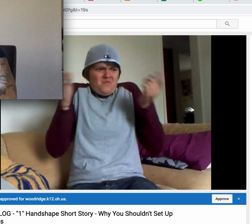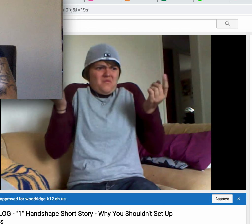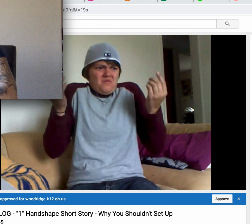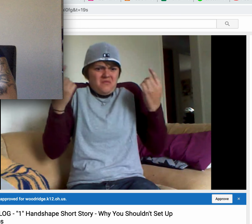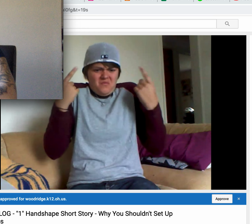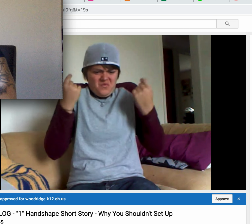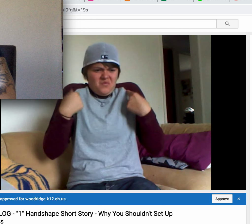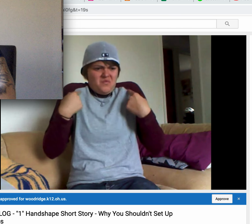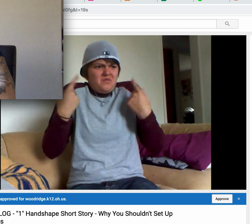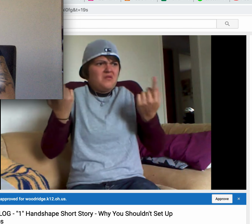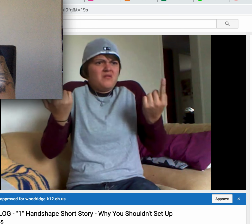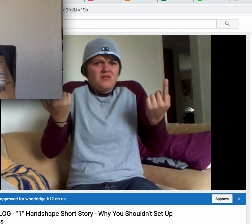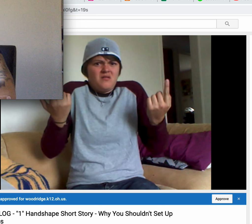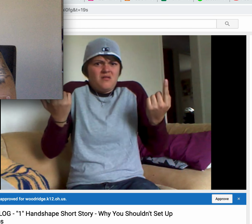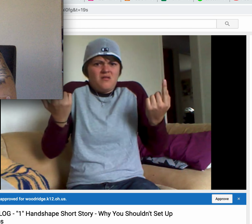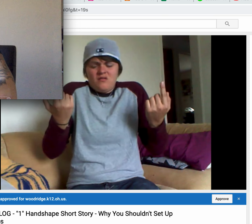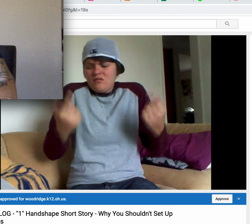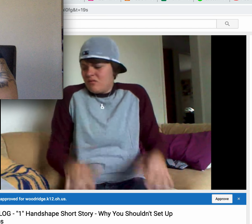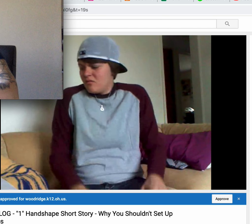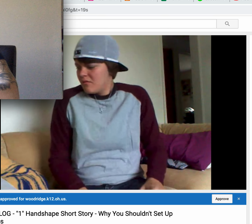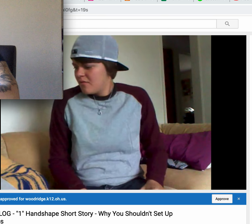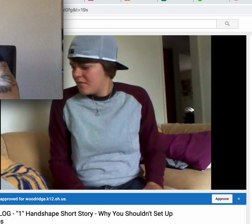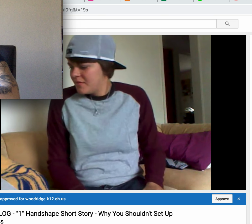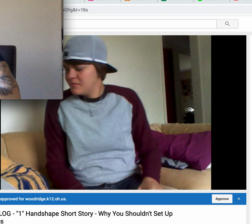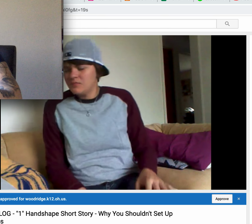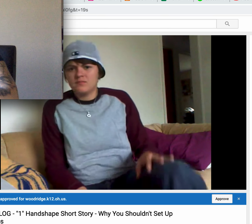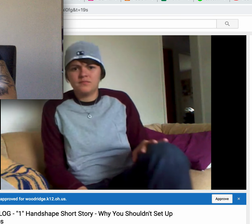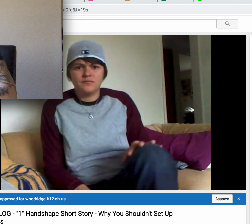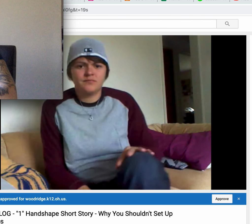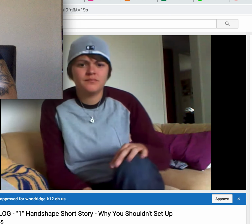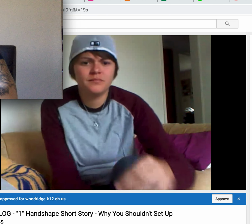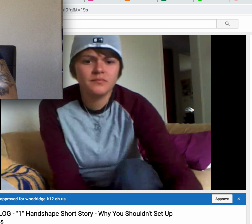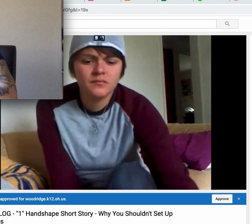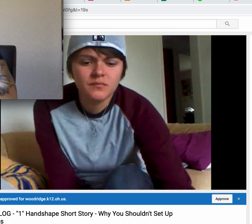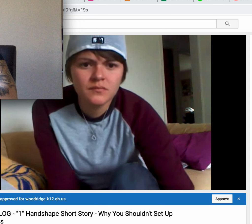do. For what?